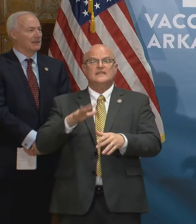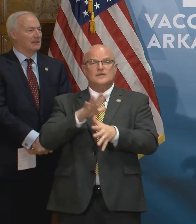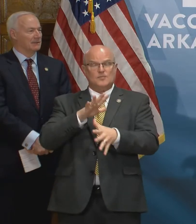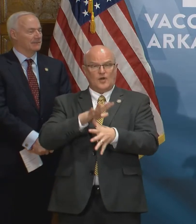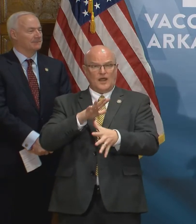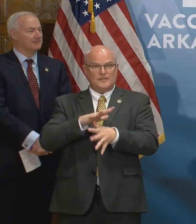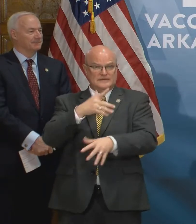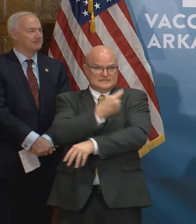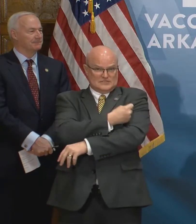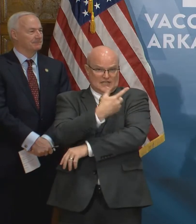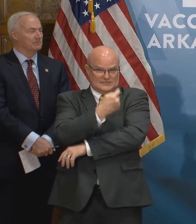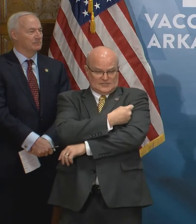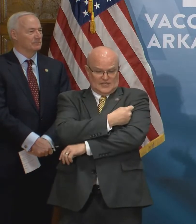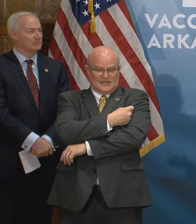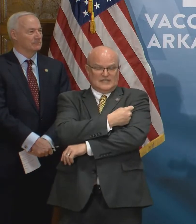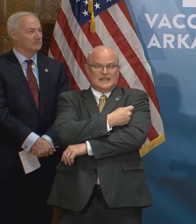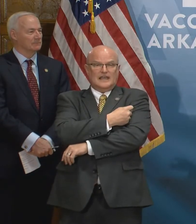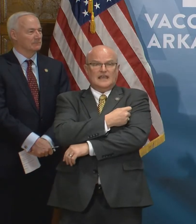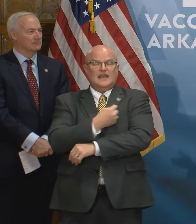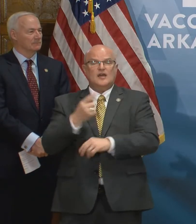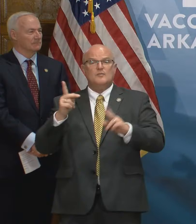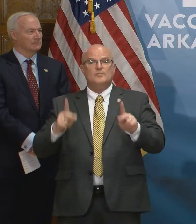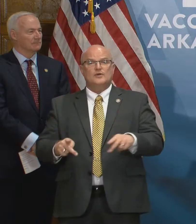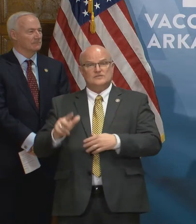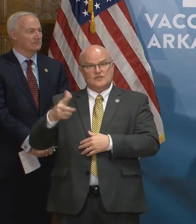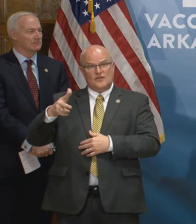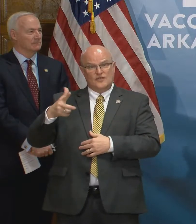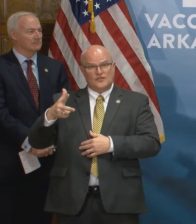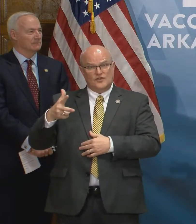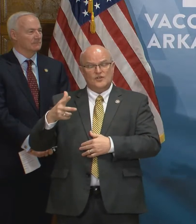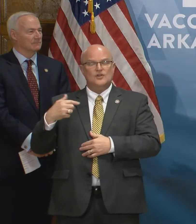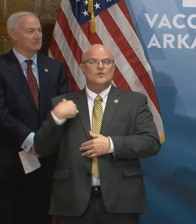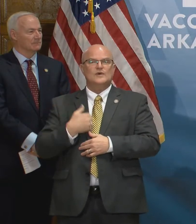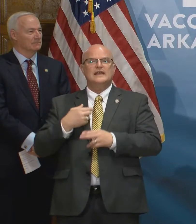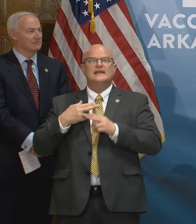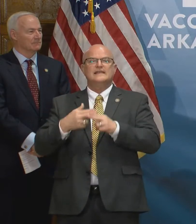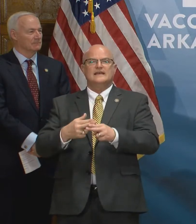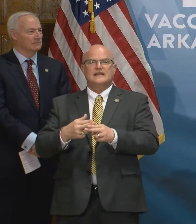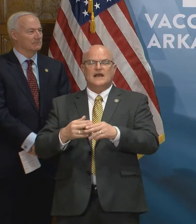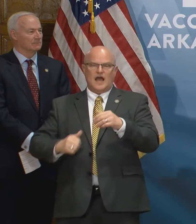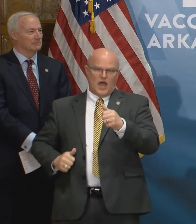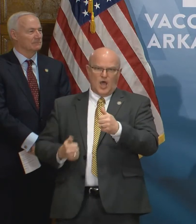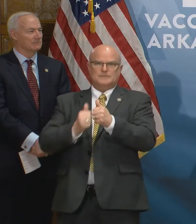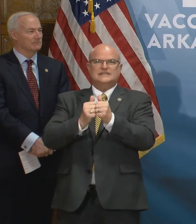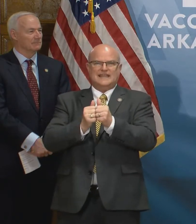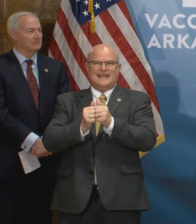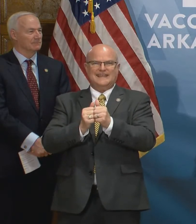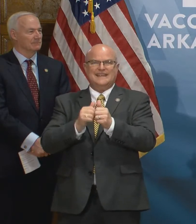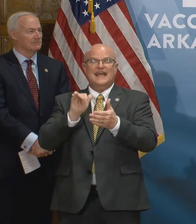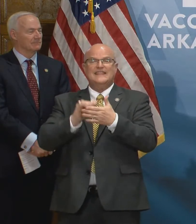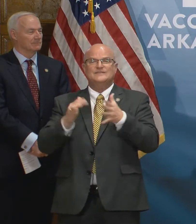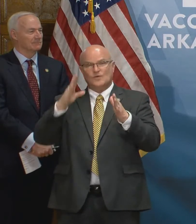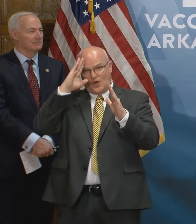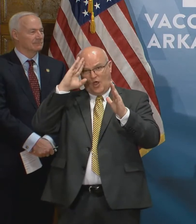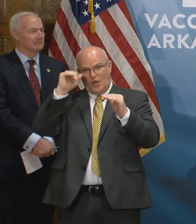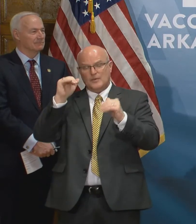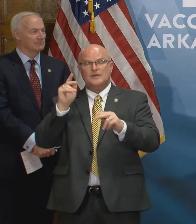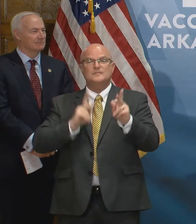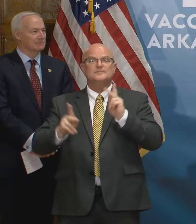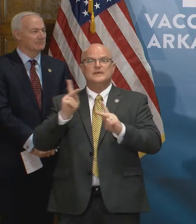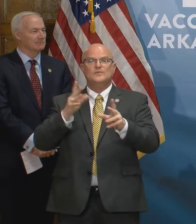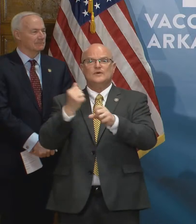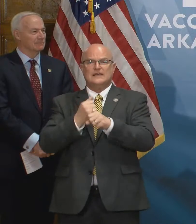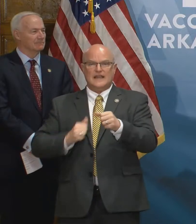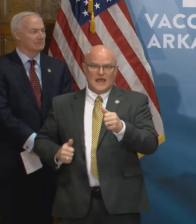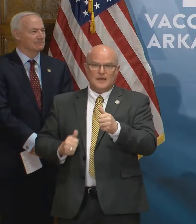primary doses, and then if someone has been boosted, we consider that person up to date. And that's what we're hoping for, is everyone